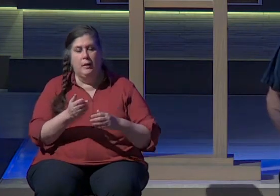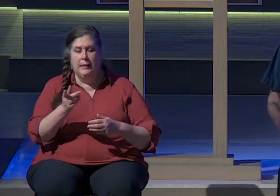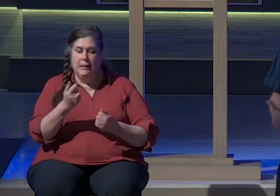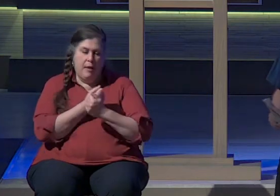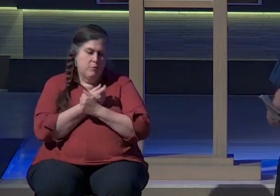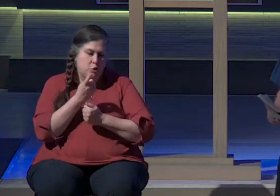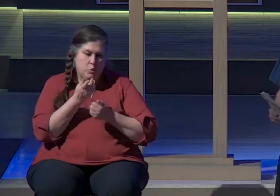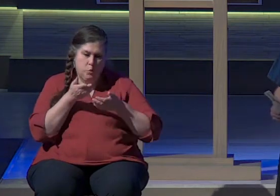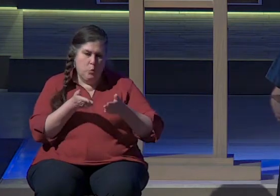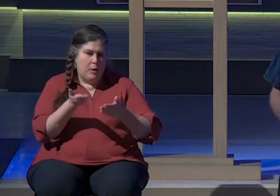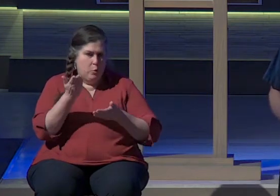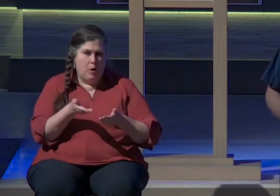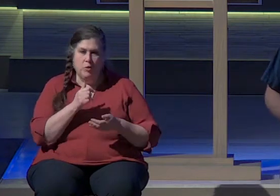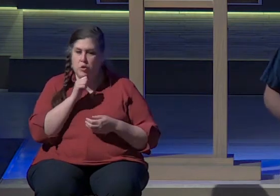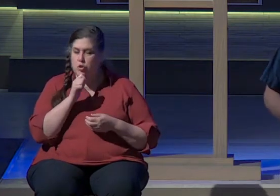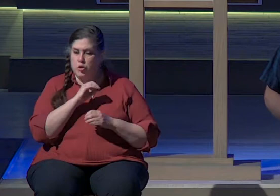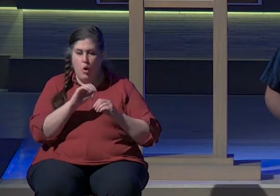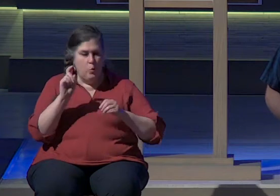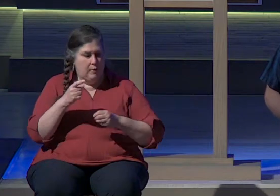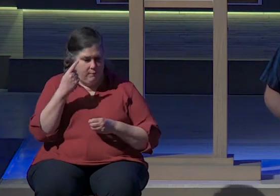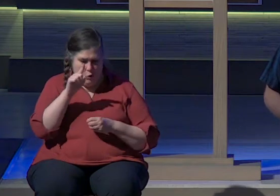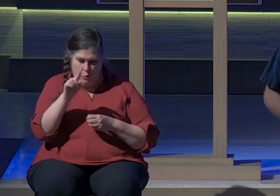are, and there is no need for you to change.